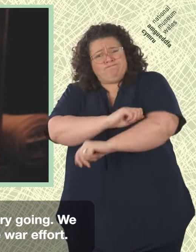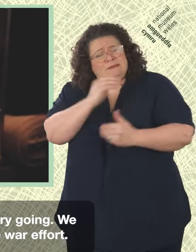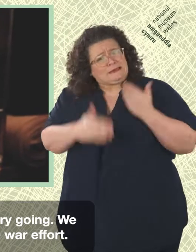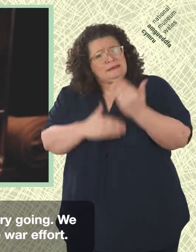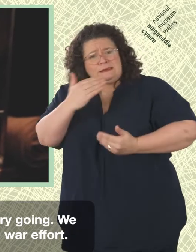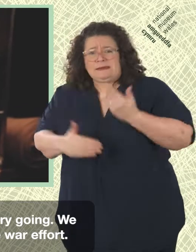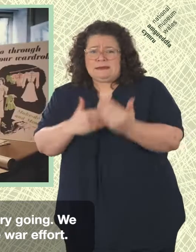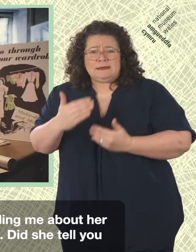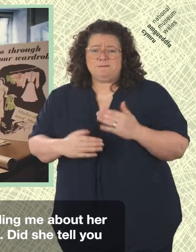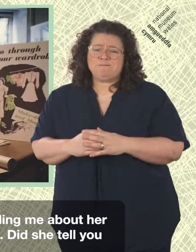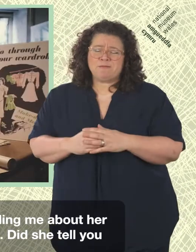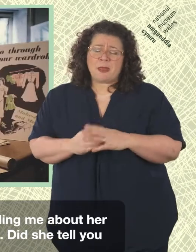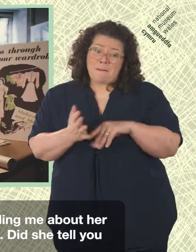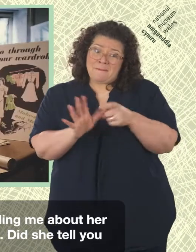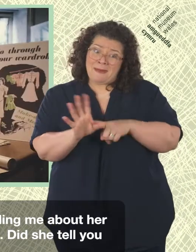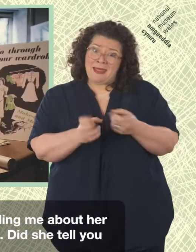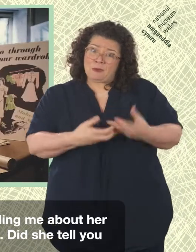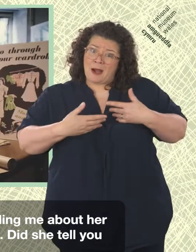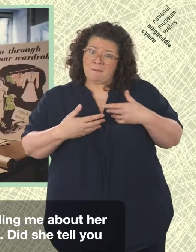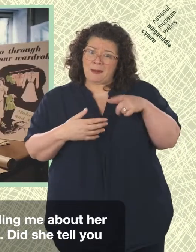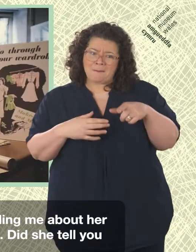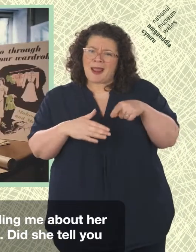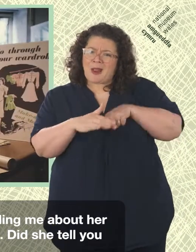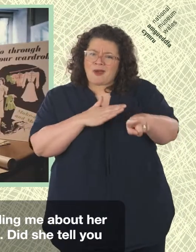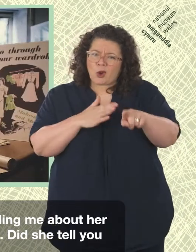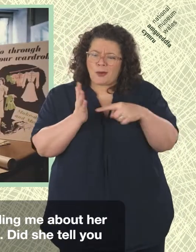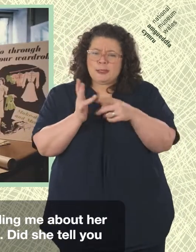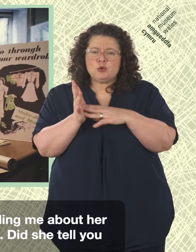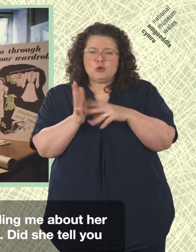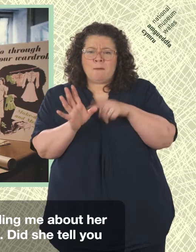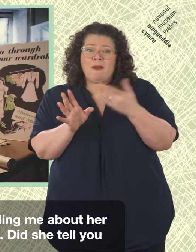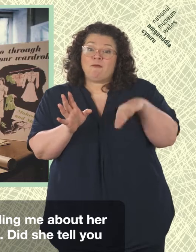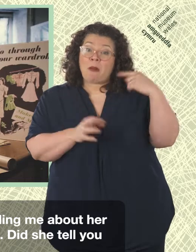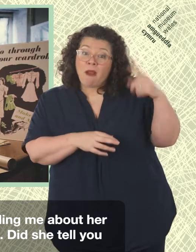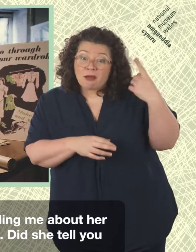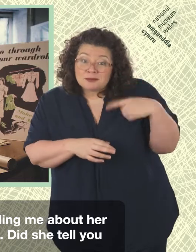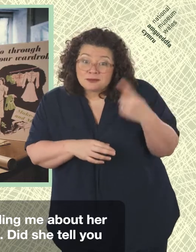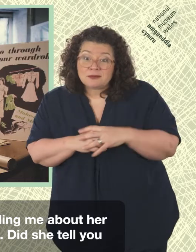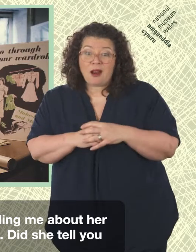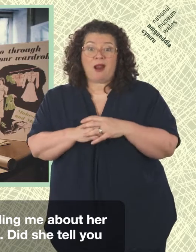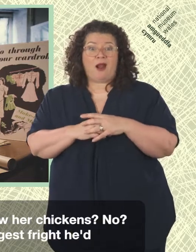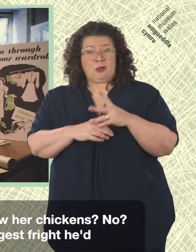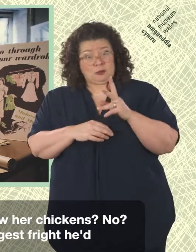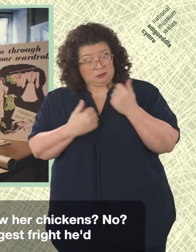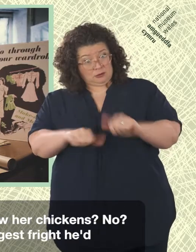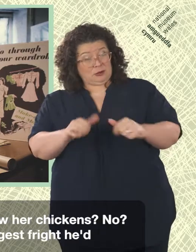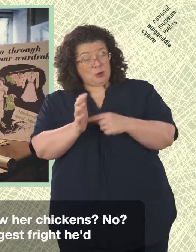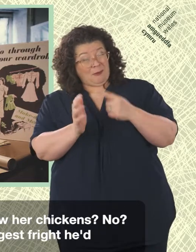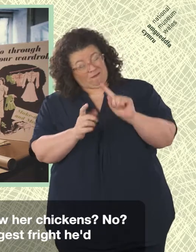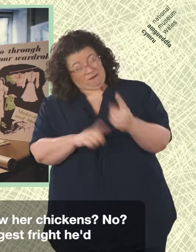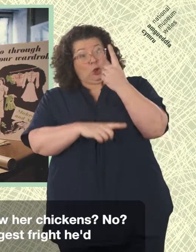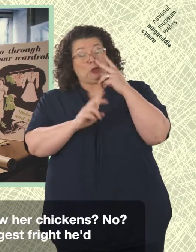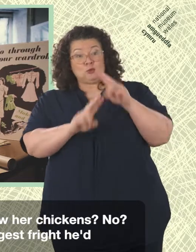war effort. And you know, she was telling me about her evacuee Tommy from London. Did she tell you about the time